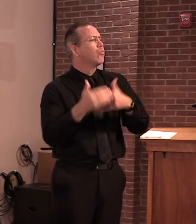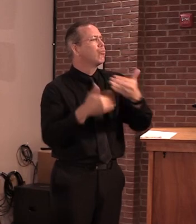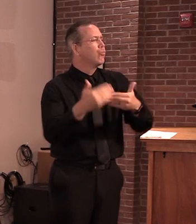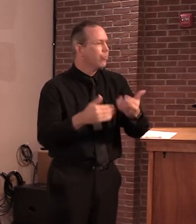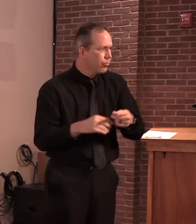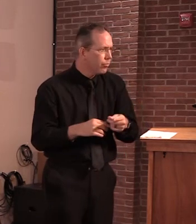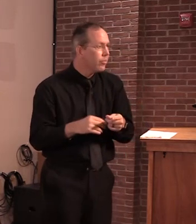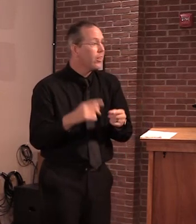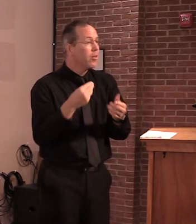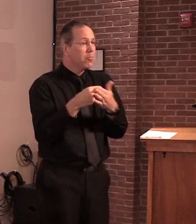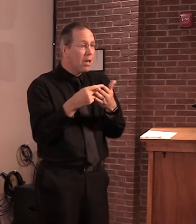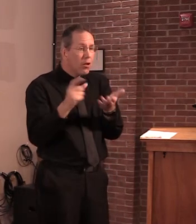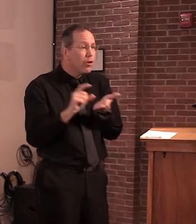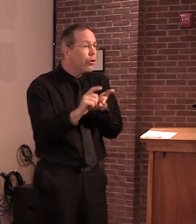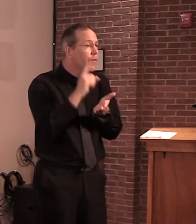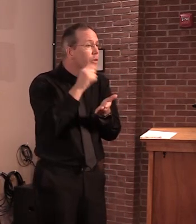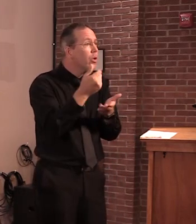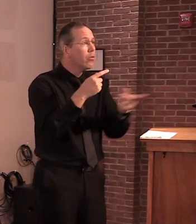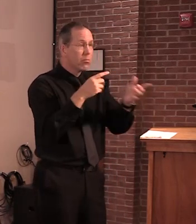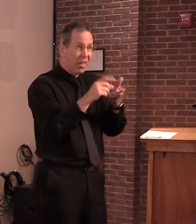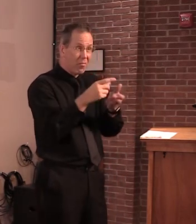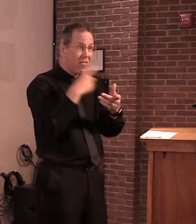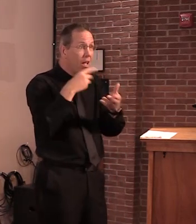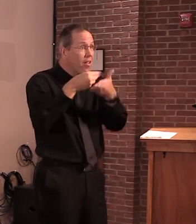could be used for staffing costs.